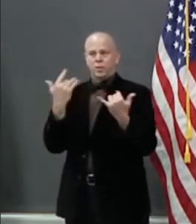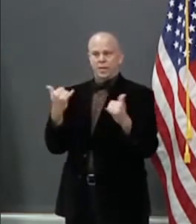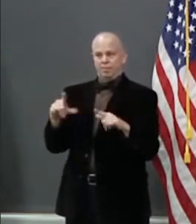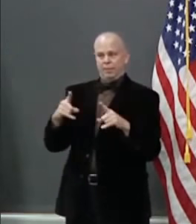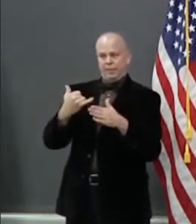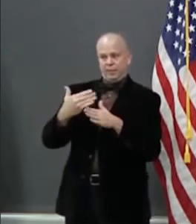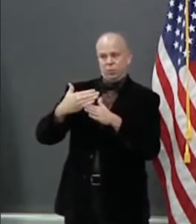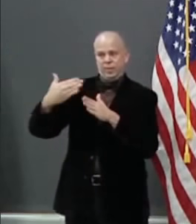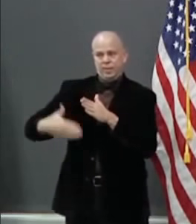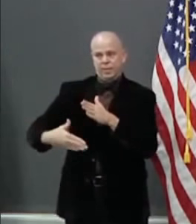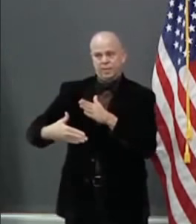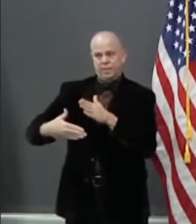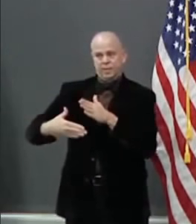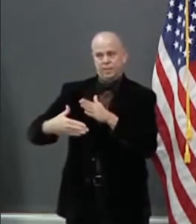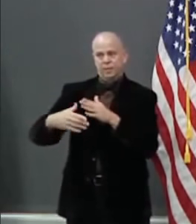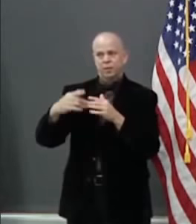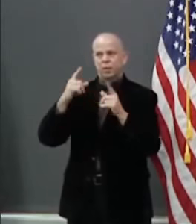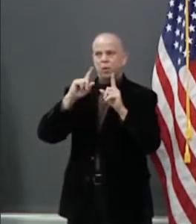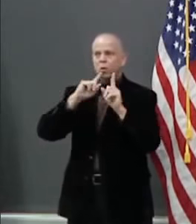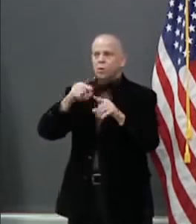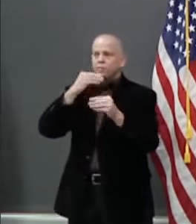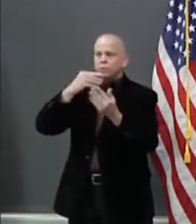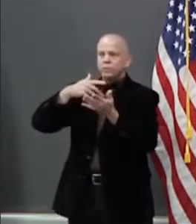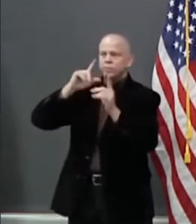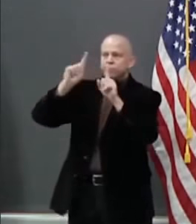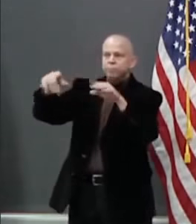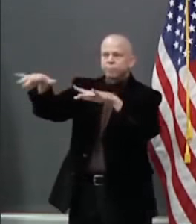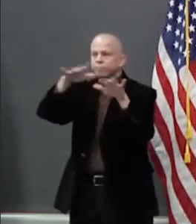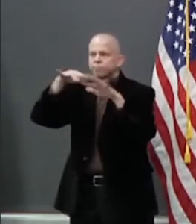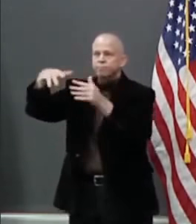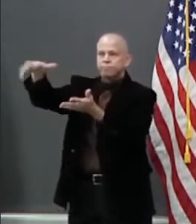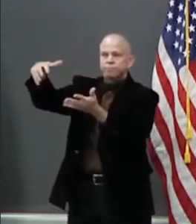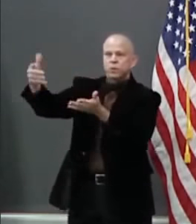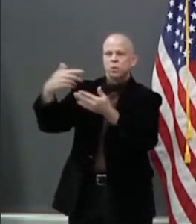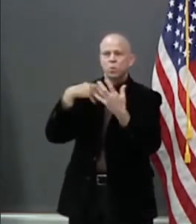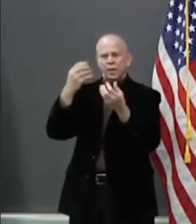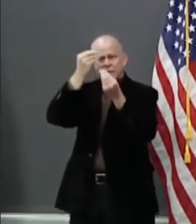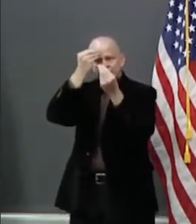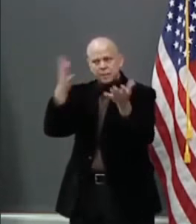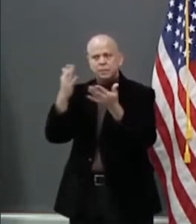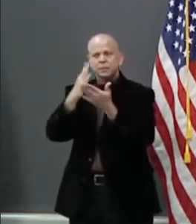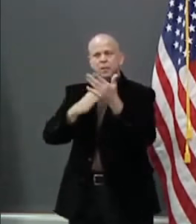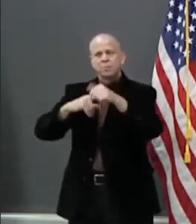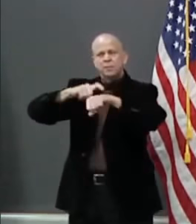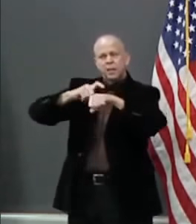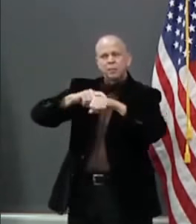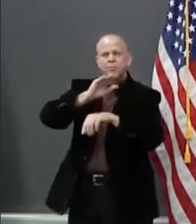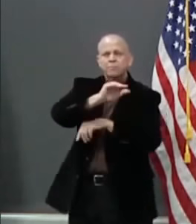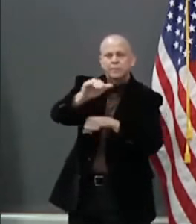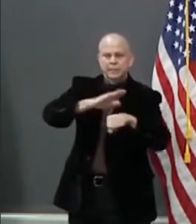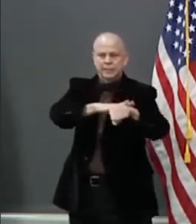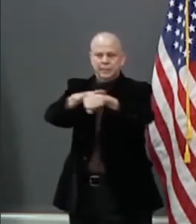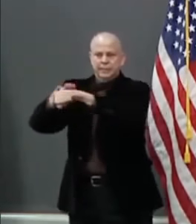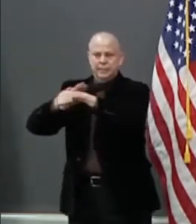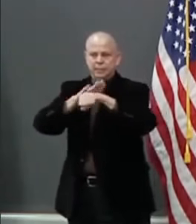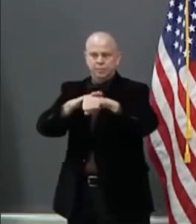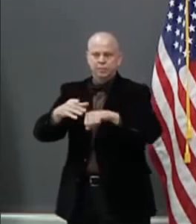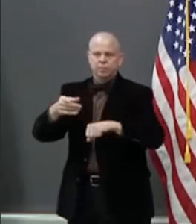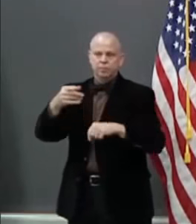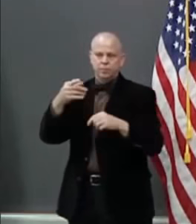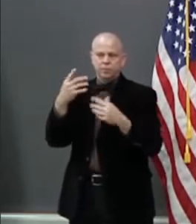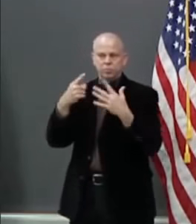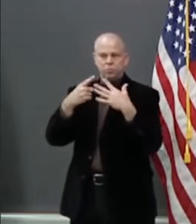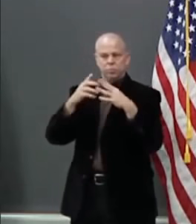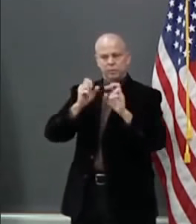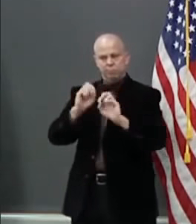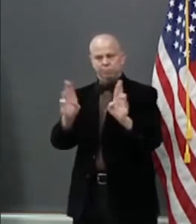and lessen that impact by giving some notice to businesses as they move forward. Yes, we are recommending that people stay home and limit their gatherings,